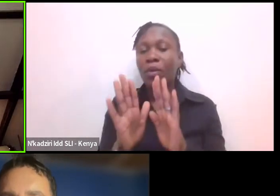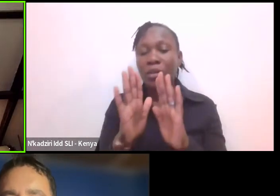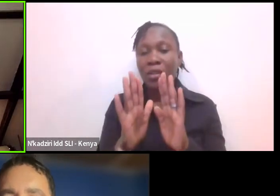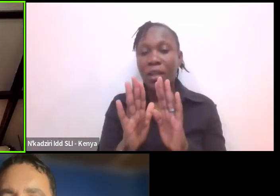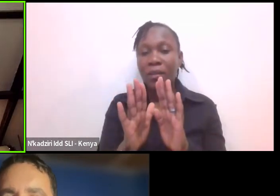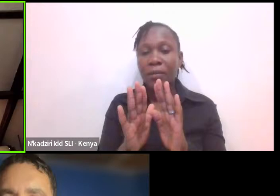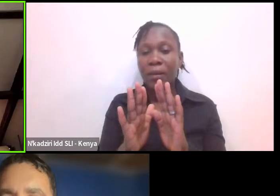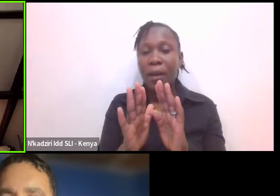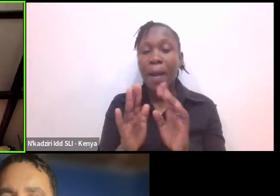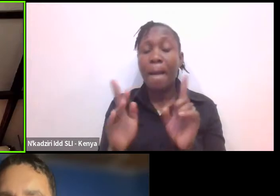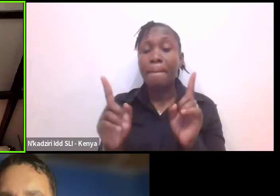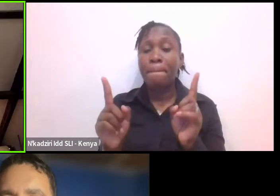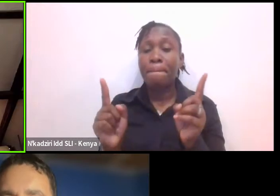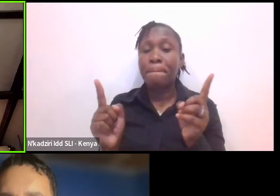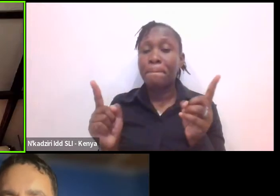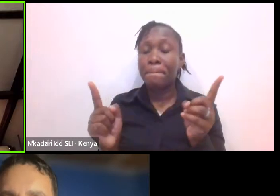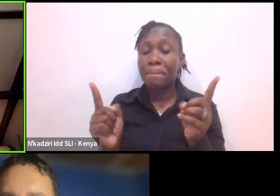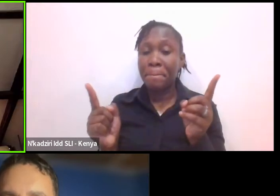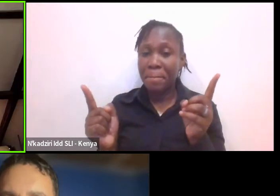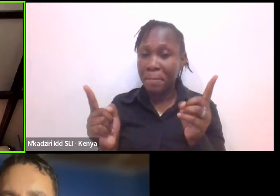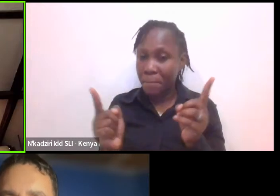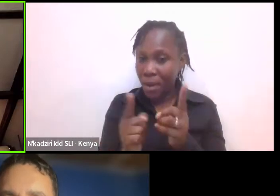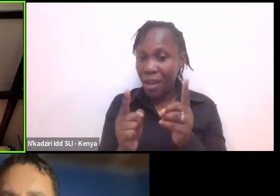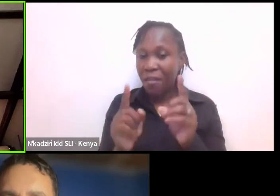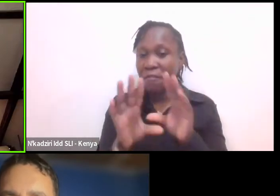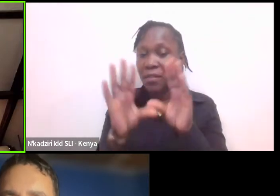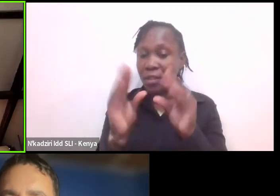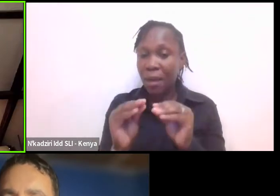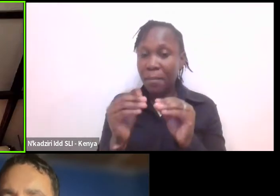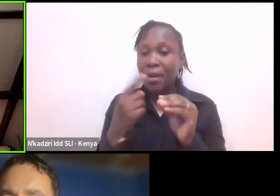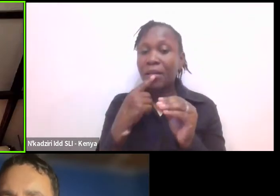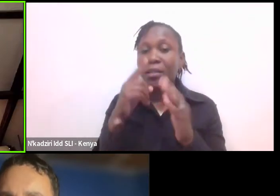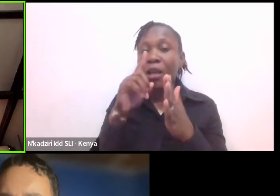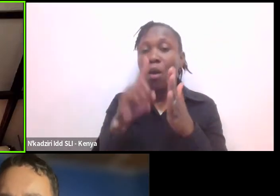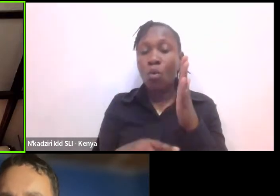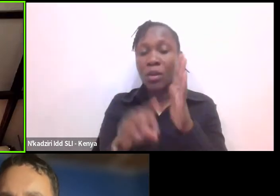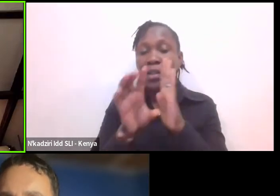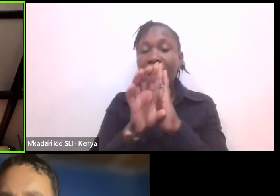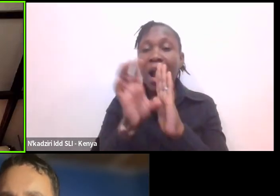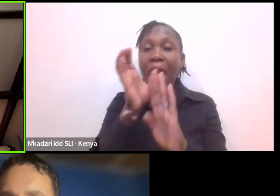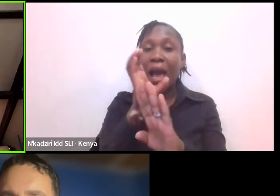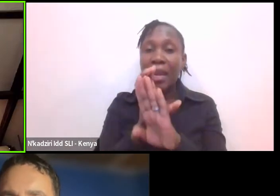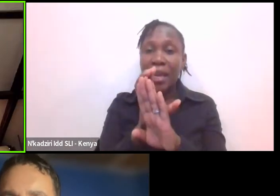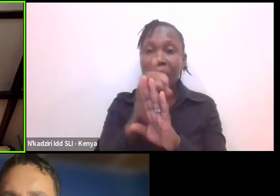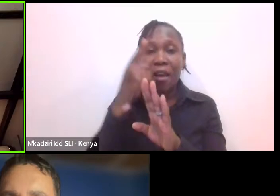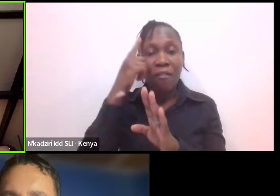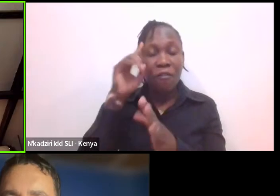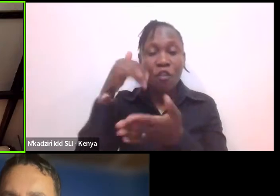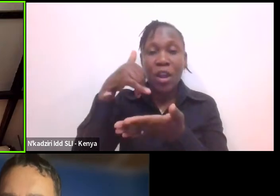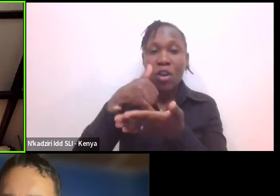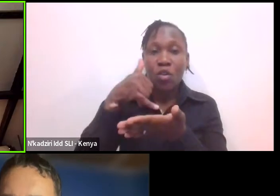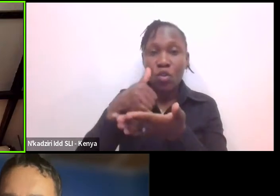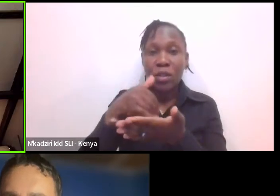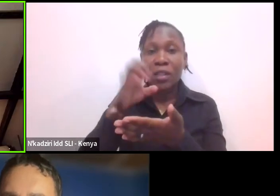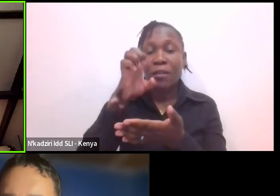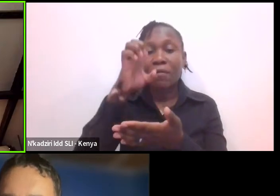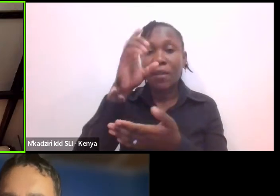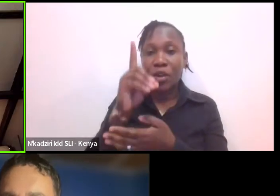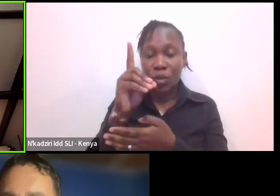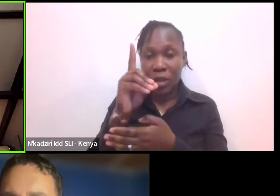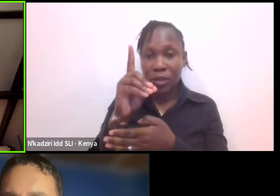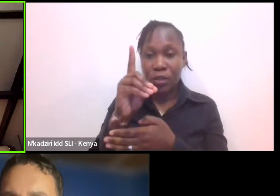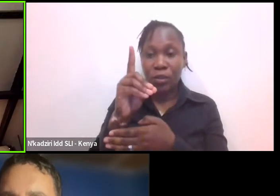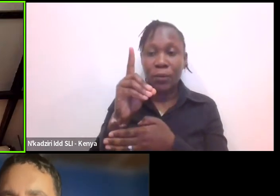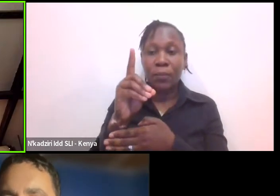briefly recapping what I want to say about curriculum building for inclusive education in mainstream schools and